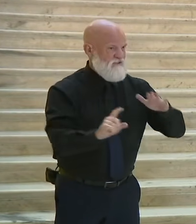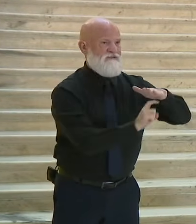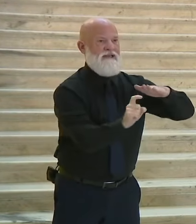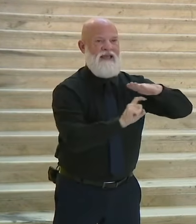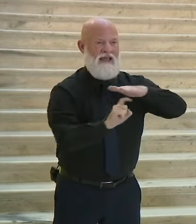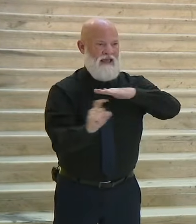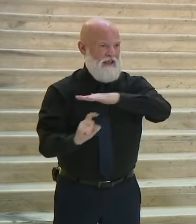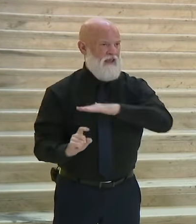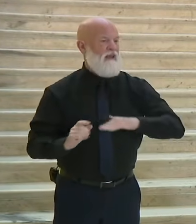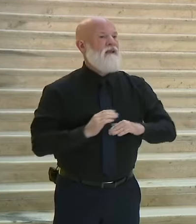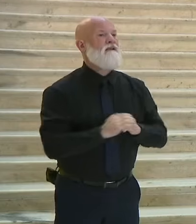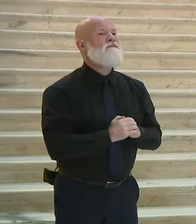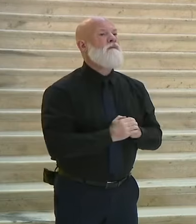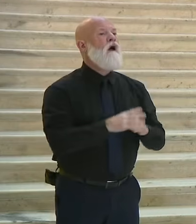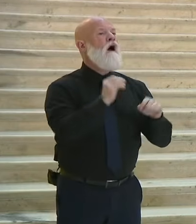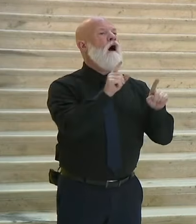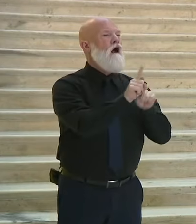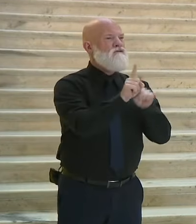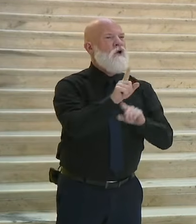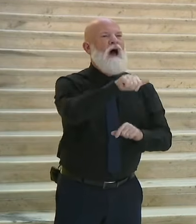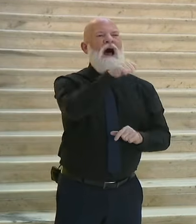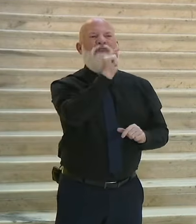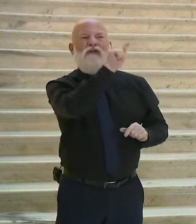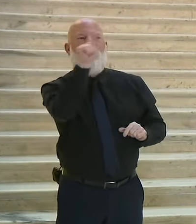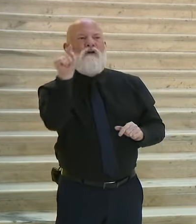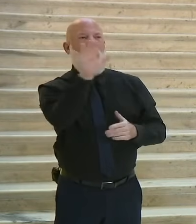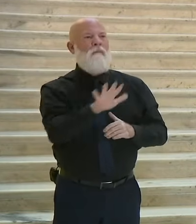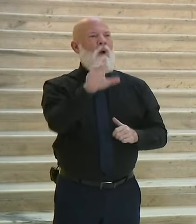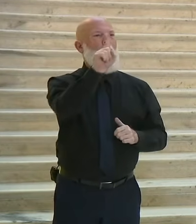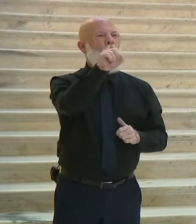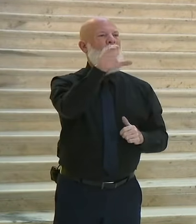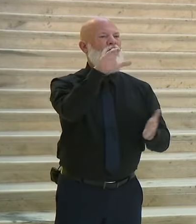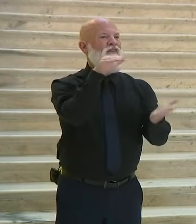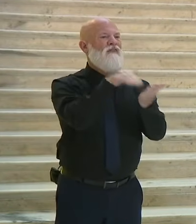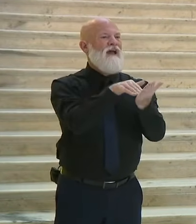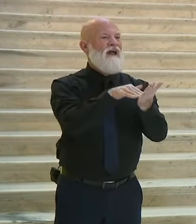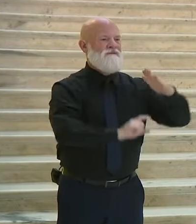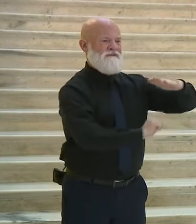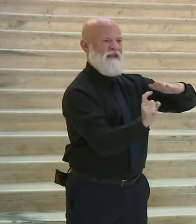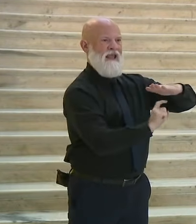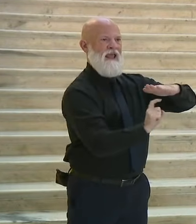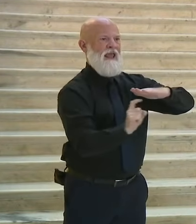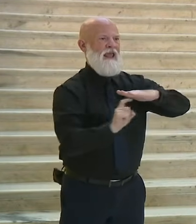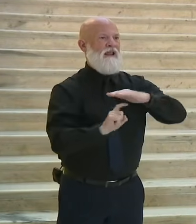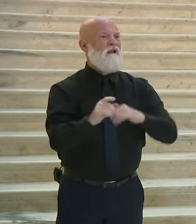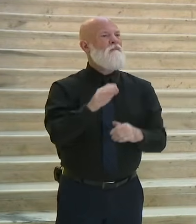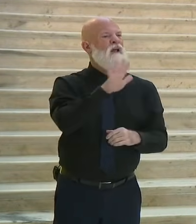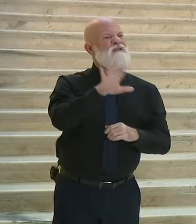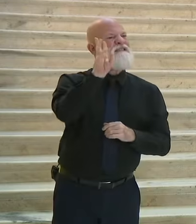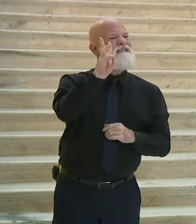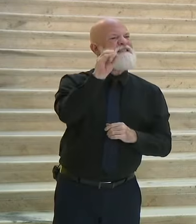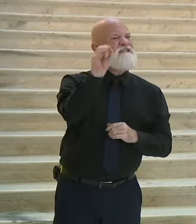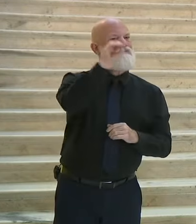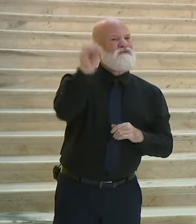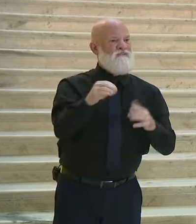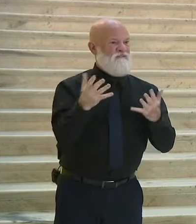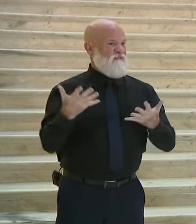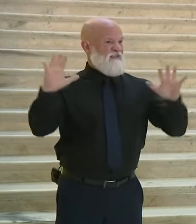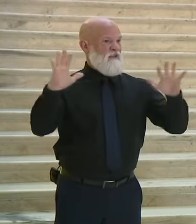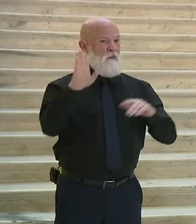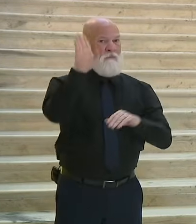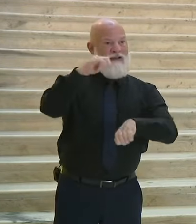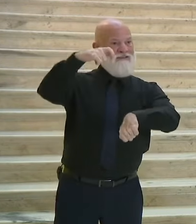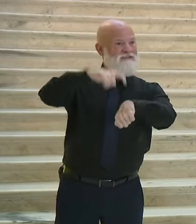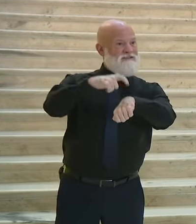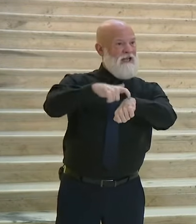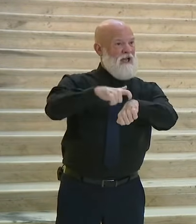morning, and they're 60% through them by the time they knock off today. They plan to get the balance of those done tomorrow